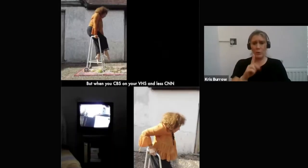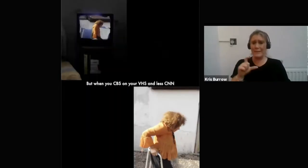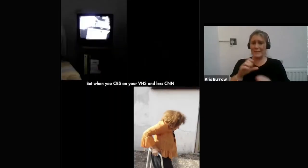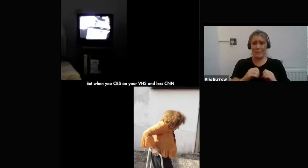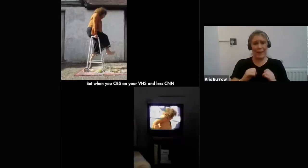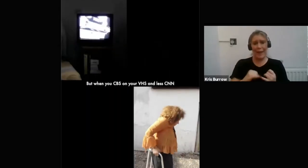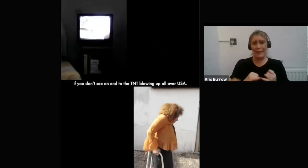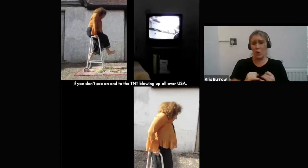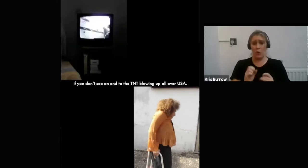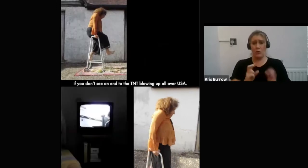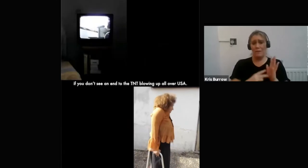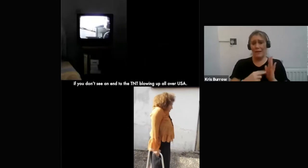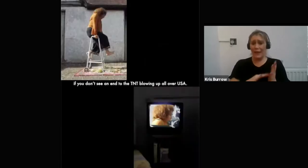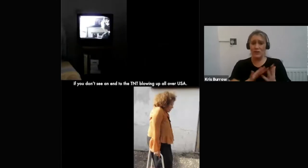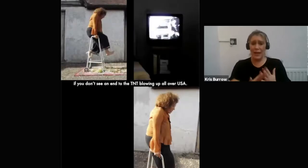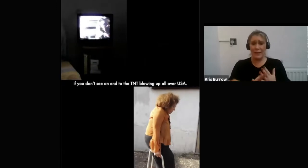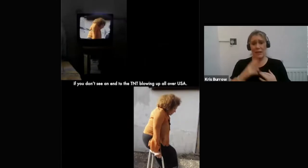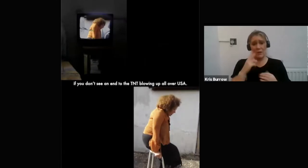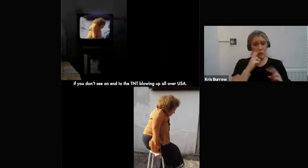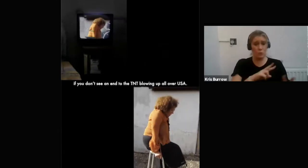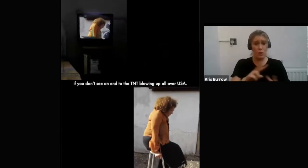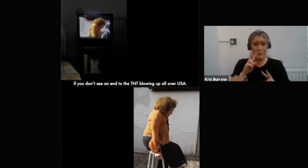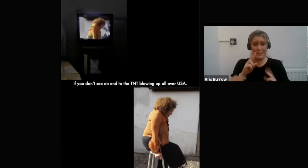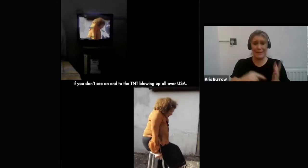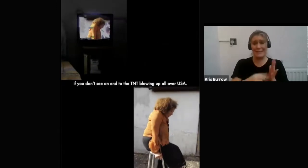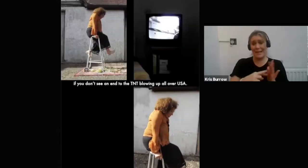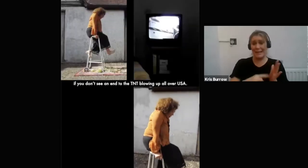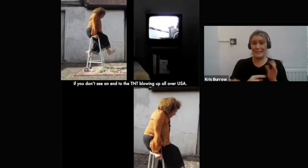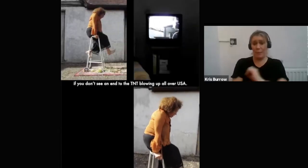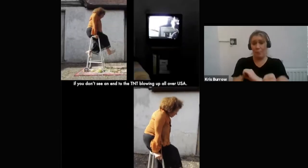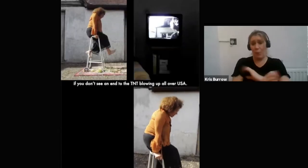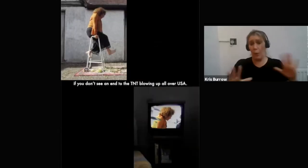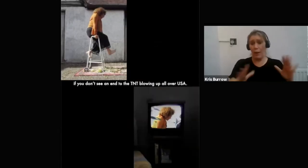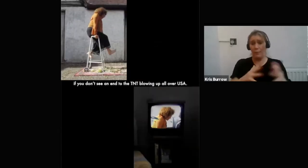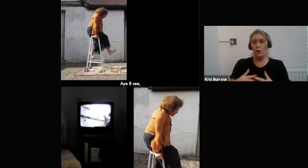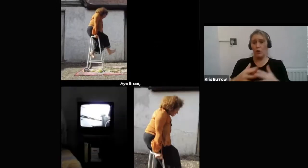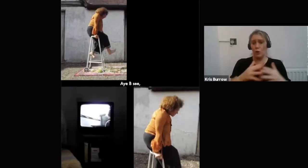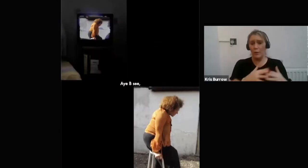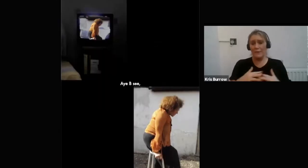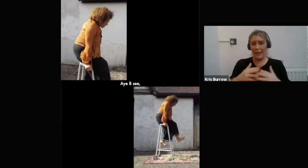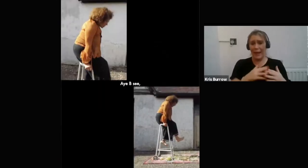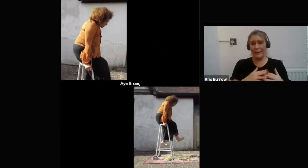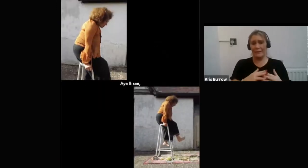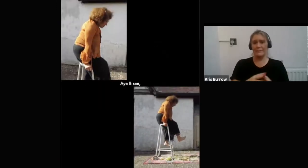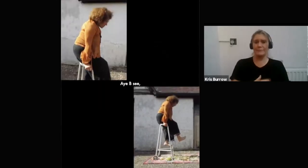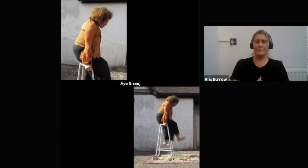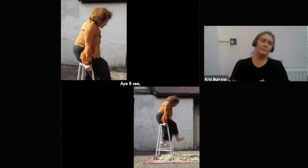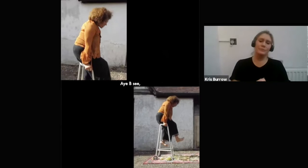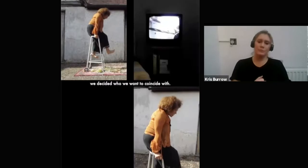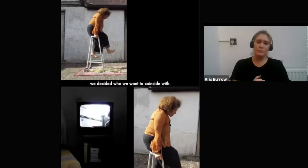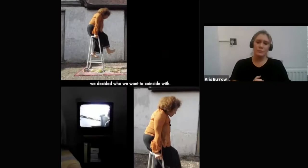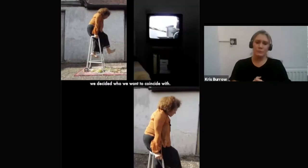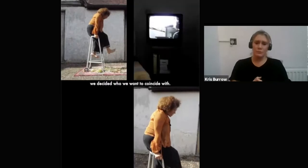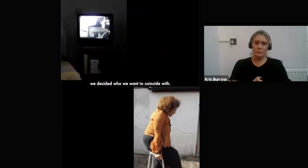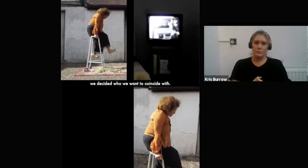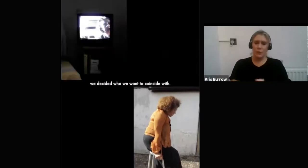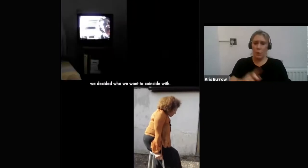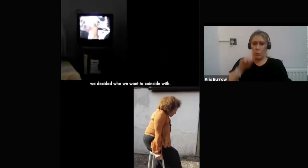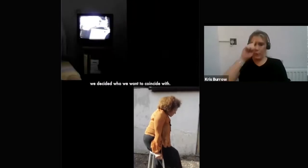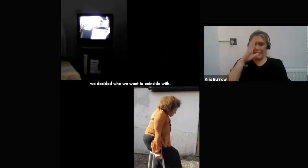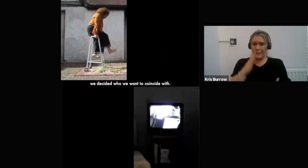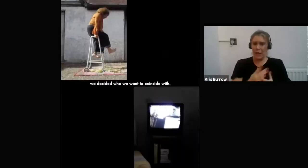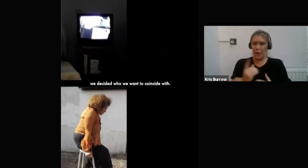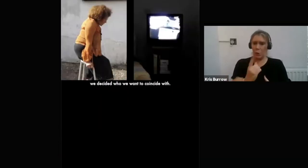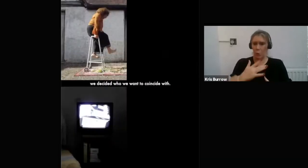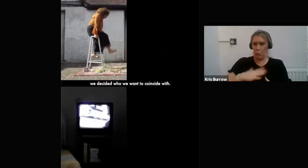unless CNN, if you don't CNN, to the TNT blown up all over USA, A, B, C. We decide on who we want